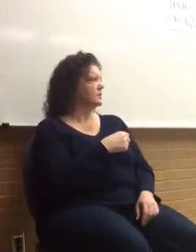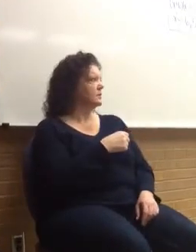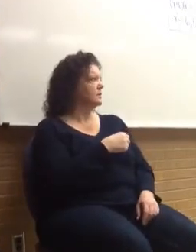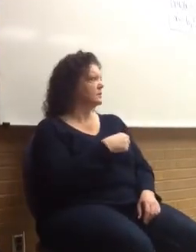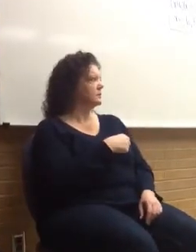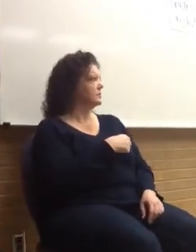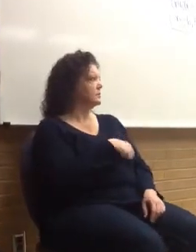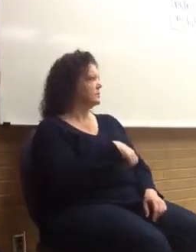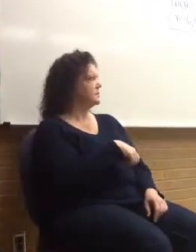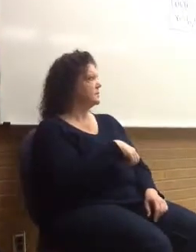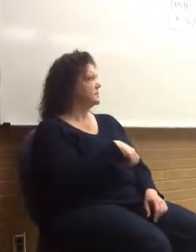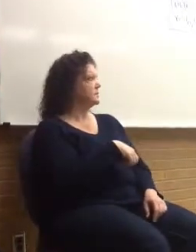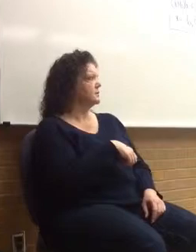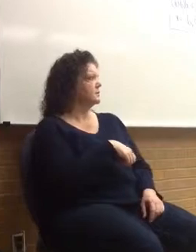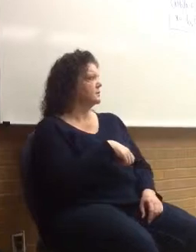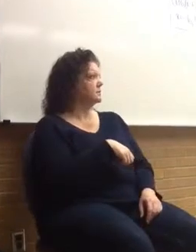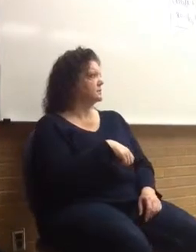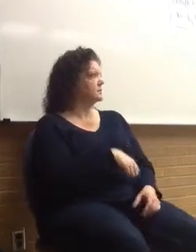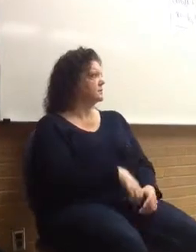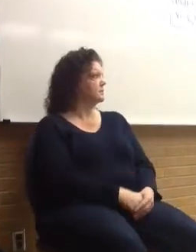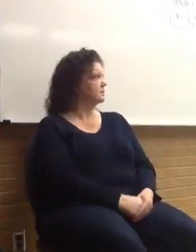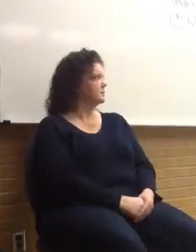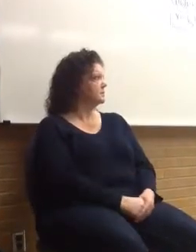the gold coins, not knowing they're not going to be in his house.